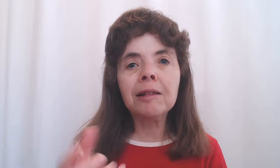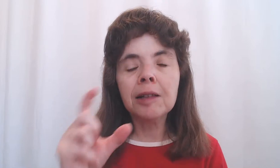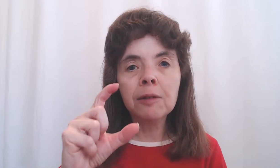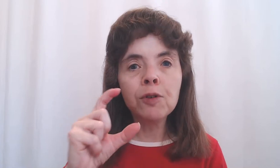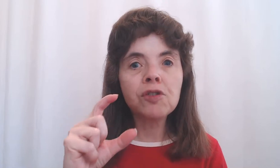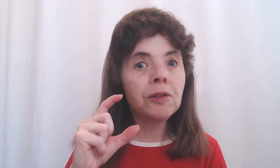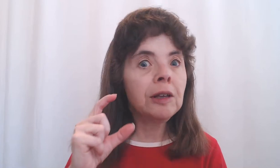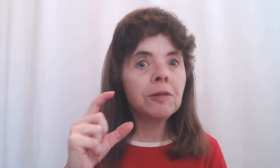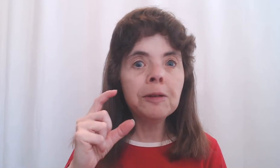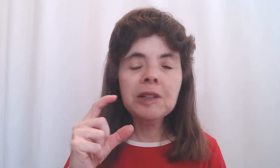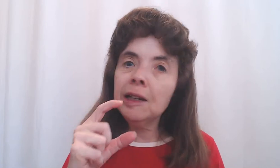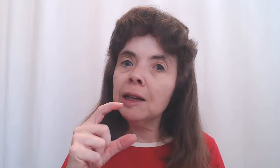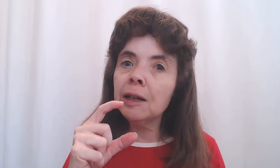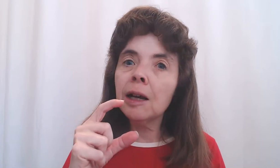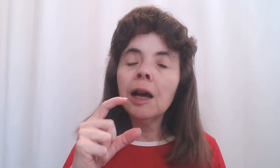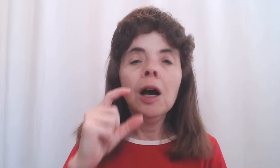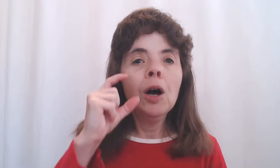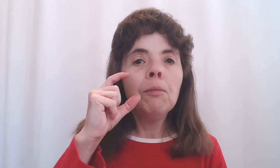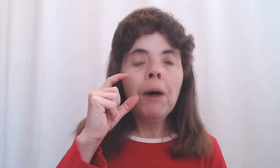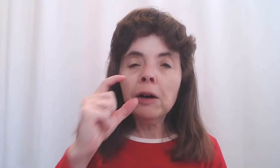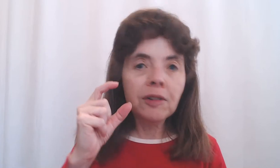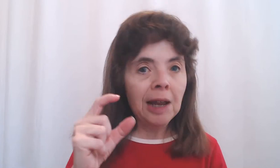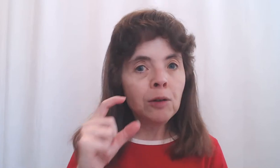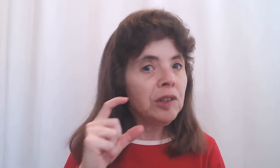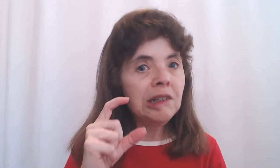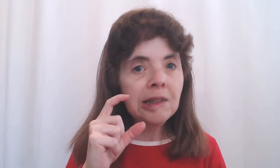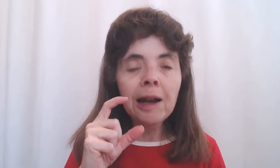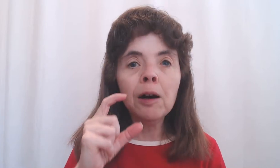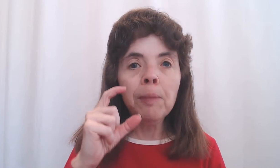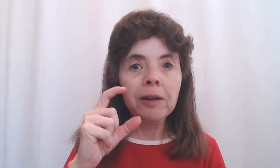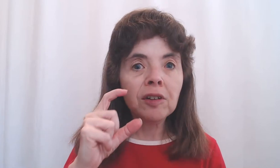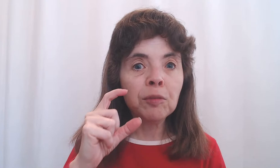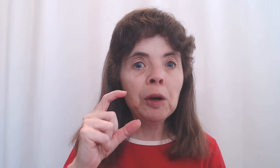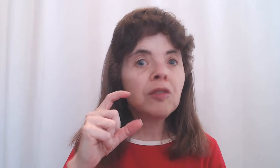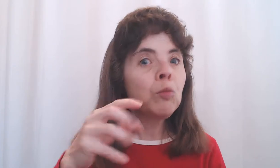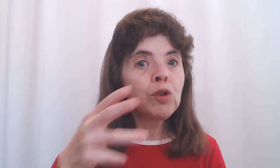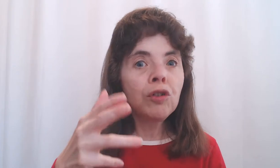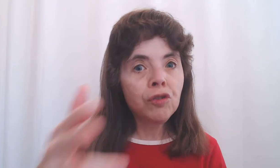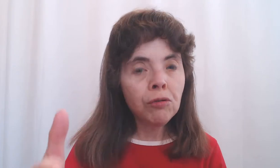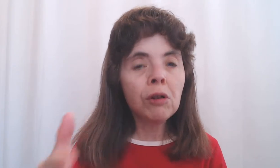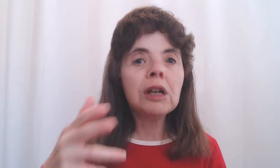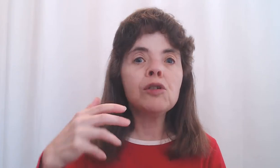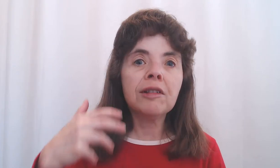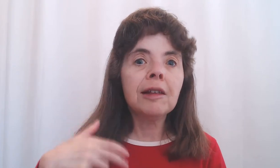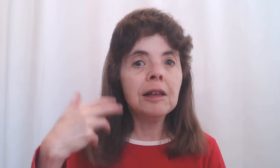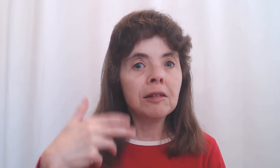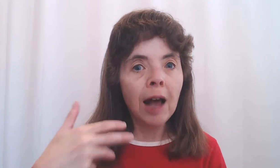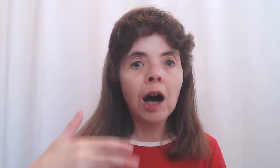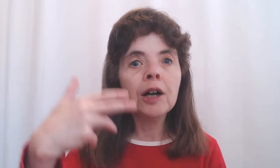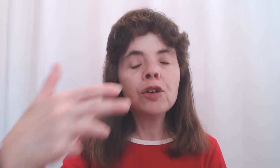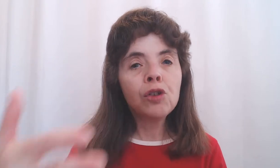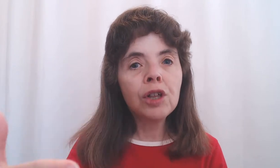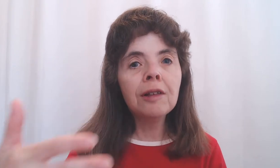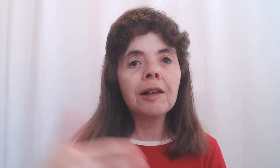that in 1 Corinthians 15, Paul does not go into detail about his experience, which is true. He just says he saw Jesus.